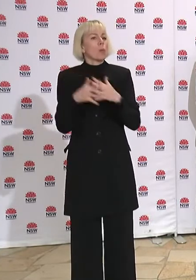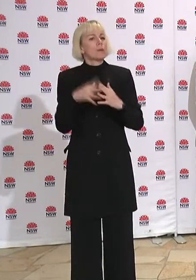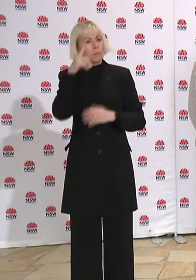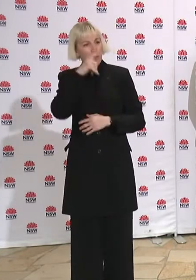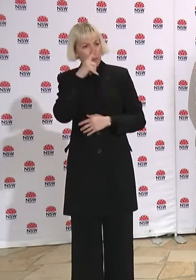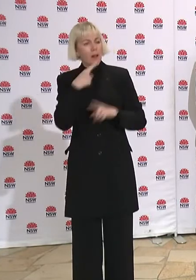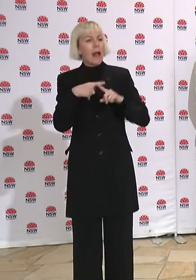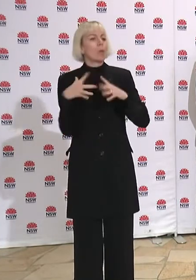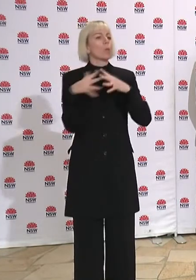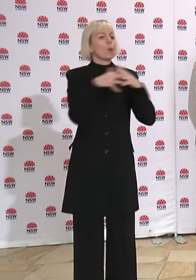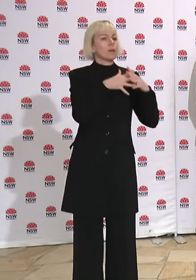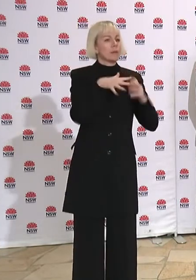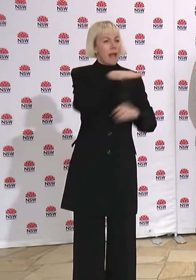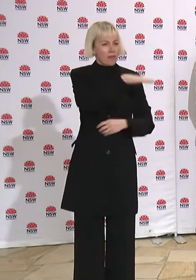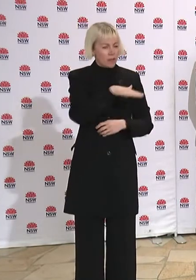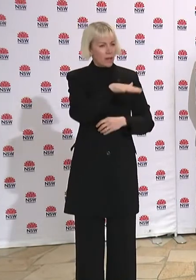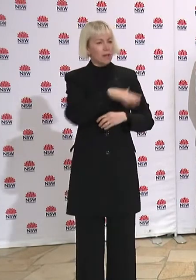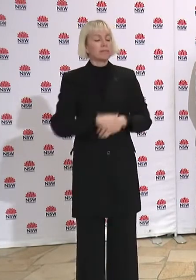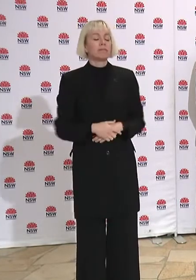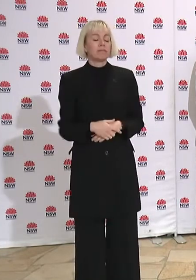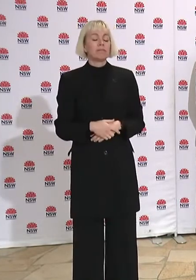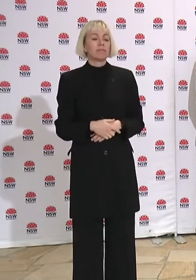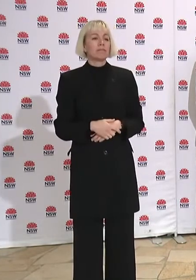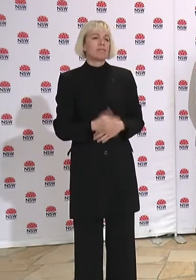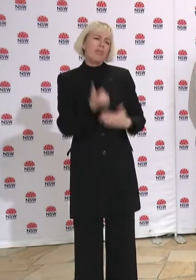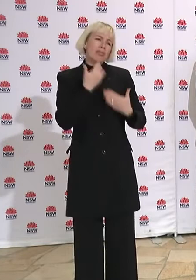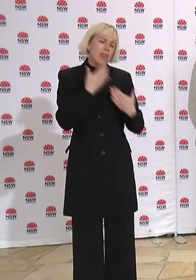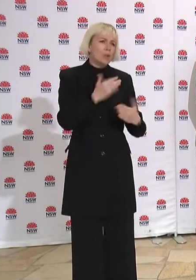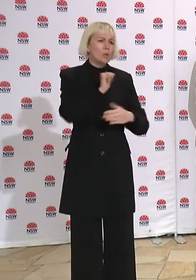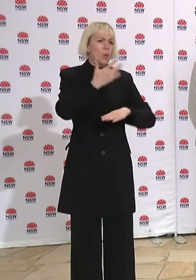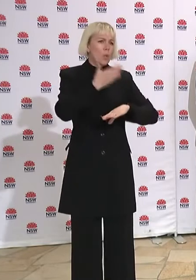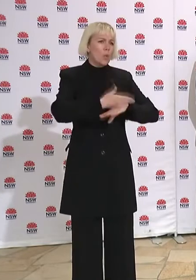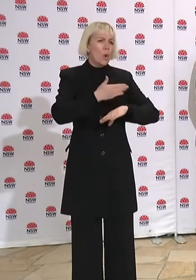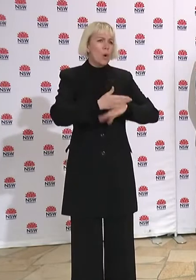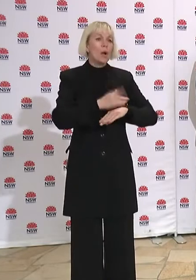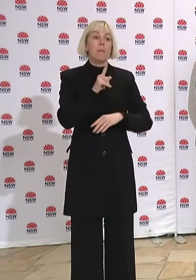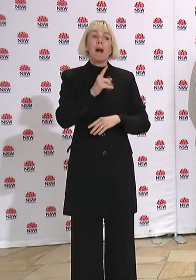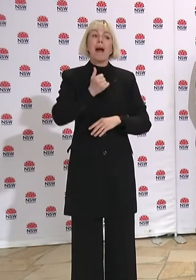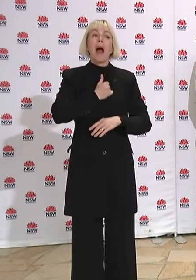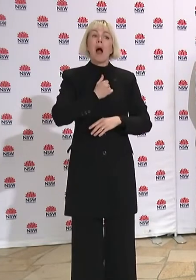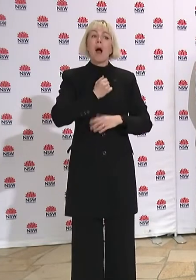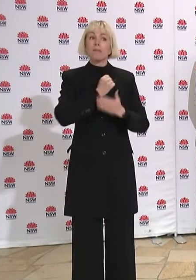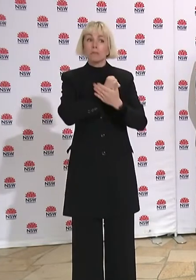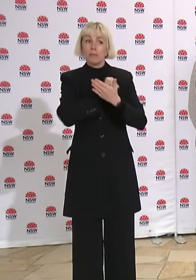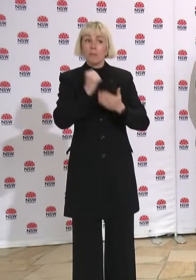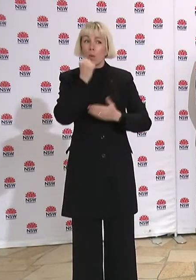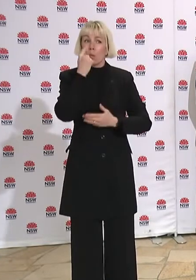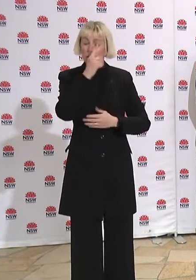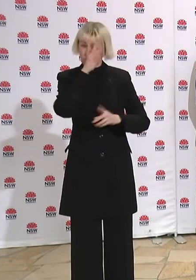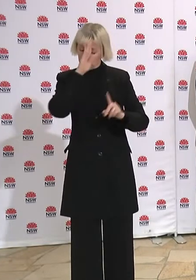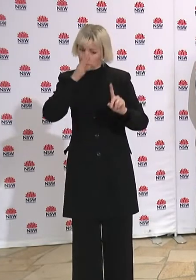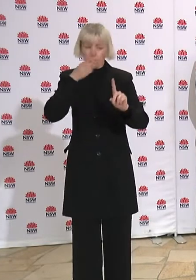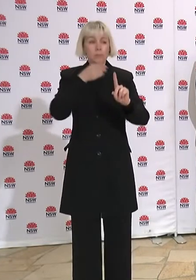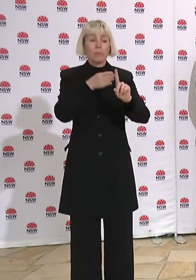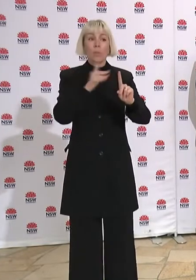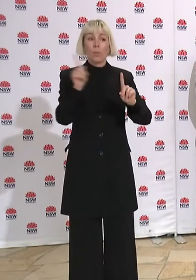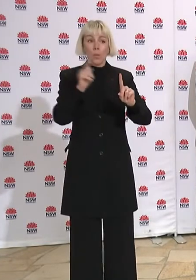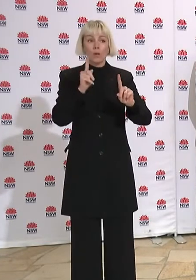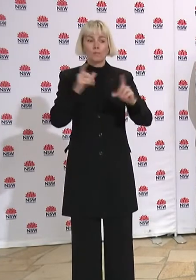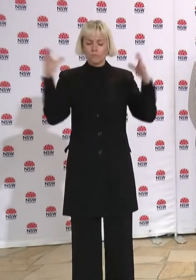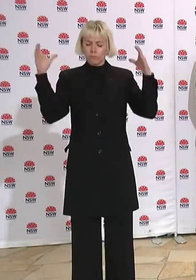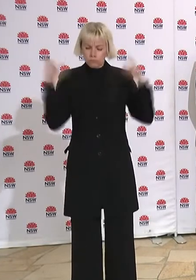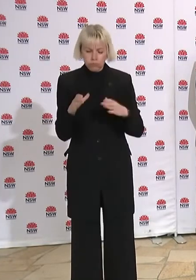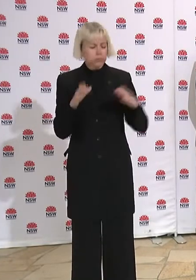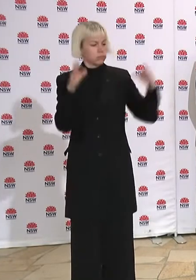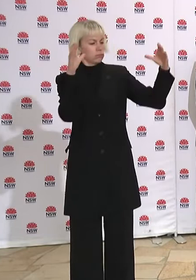that we need to contain the spread of the virus. And that is critical at this time, which is why the New South Wales government has, based on Dr.